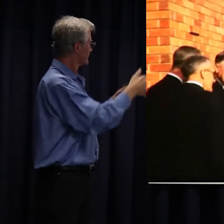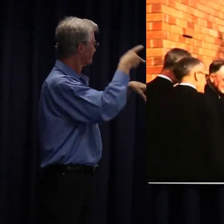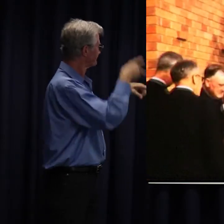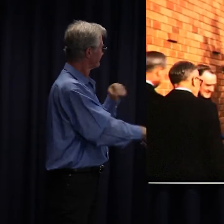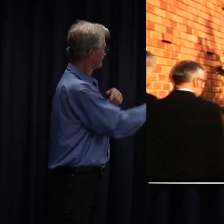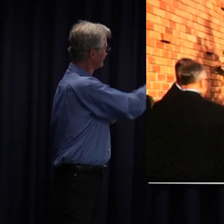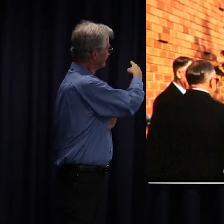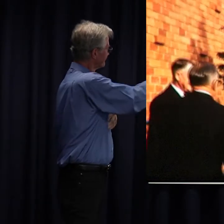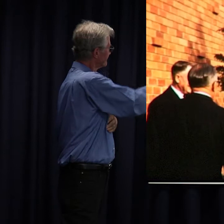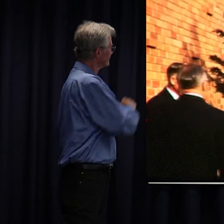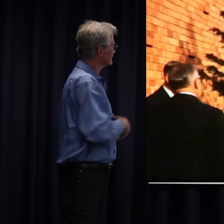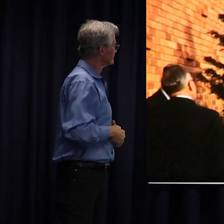Victoria. He opened